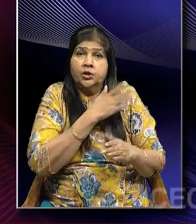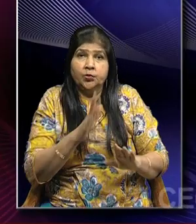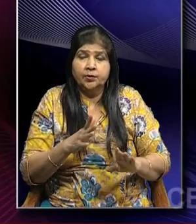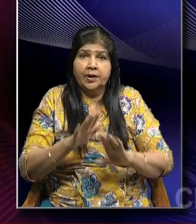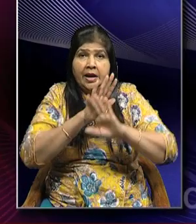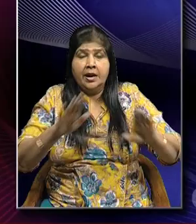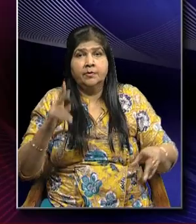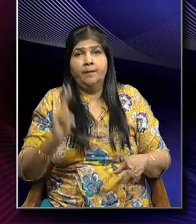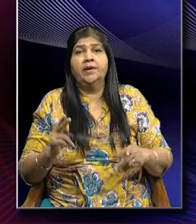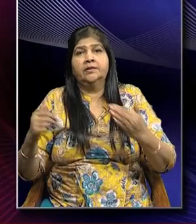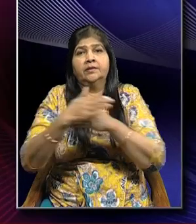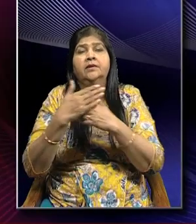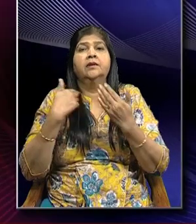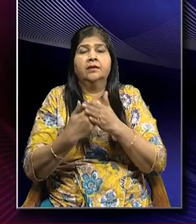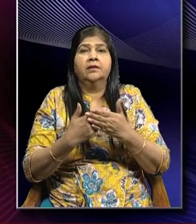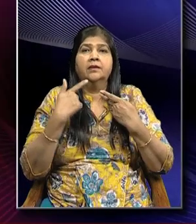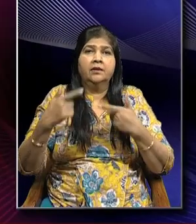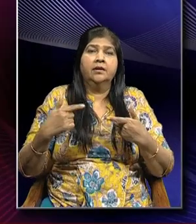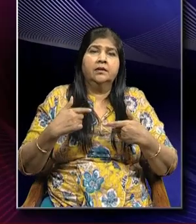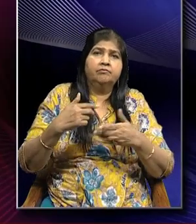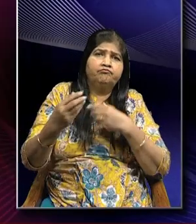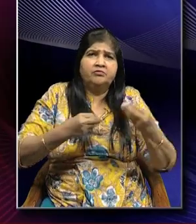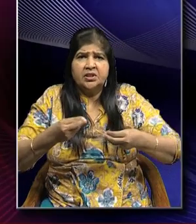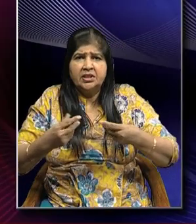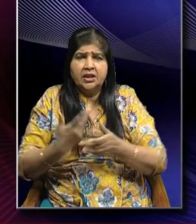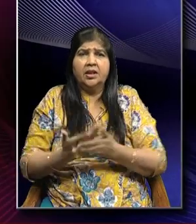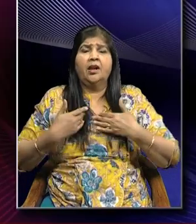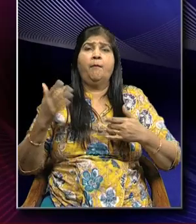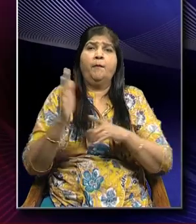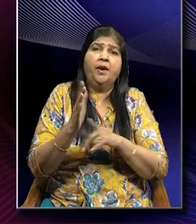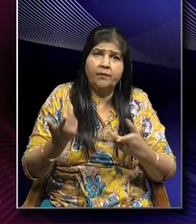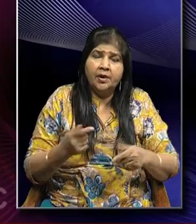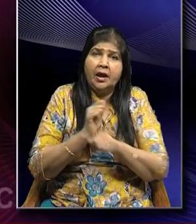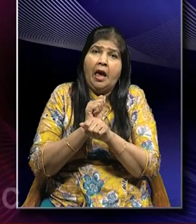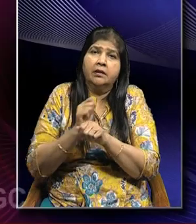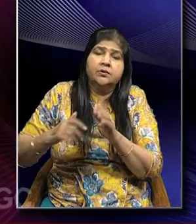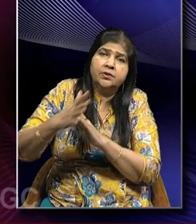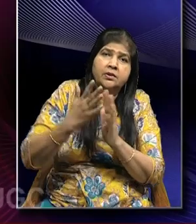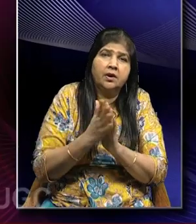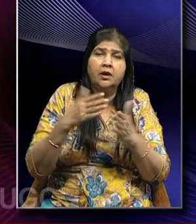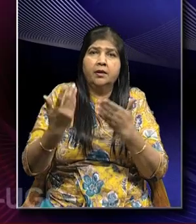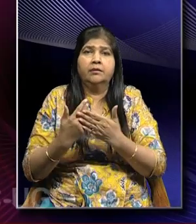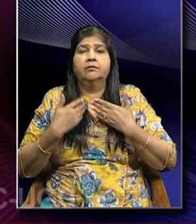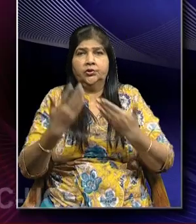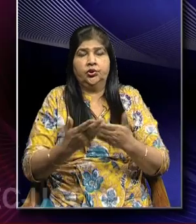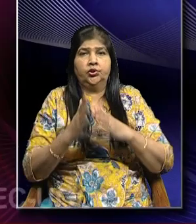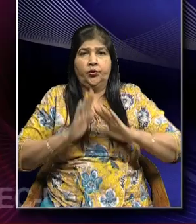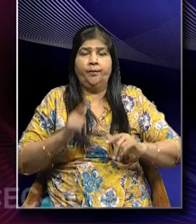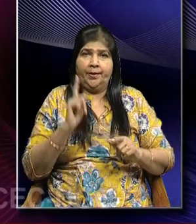also transparent into our dealings, into our behavior, into our activities. That is something which we have to